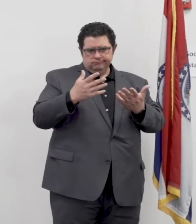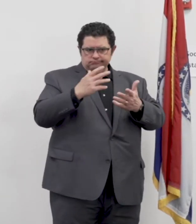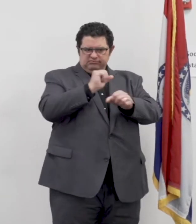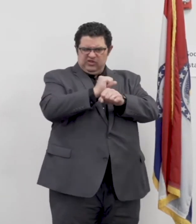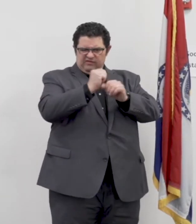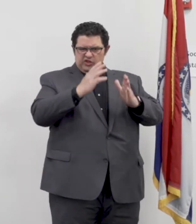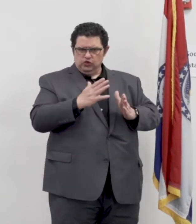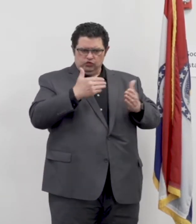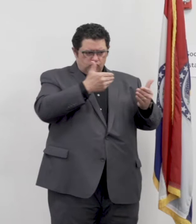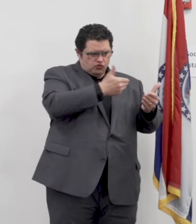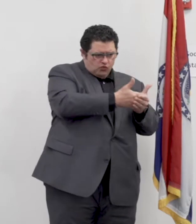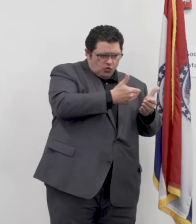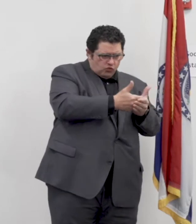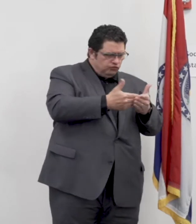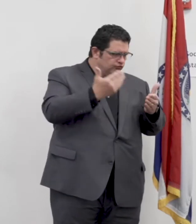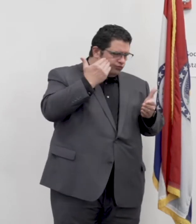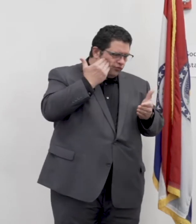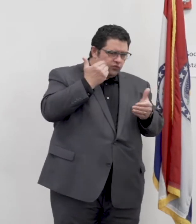community.